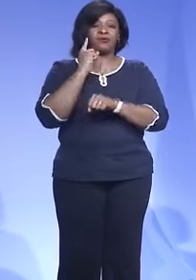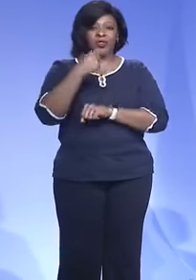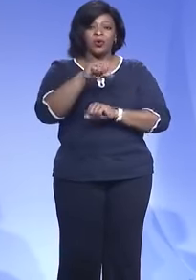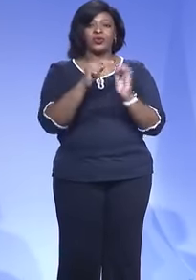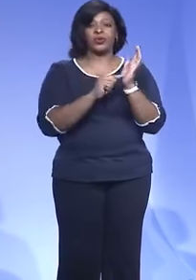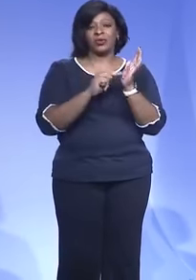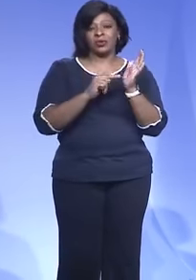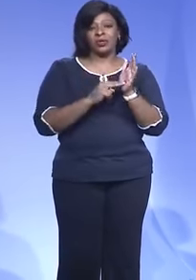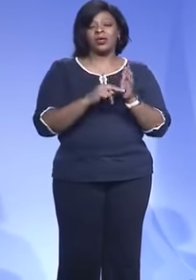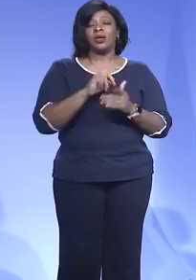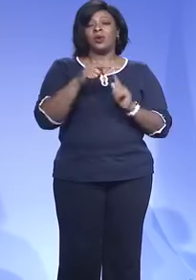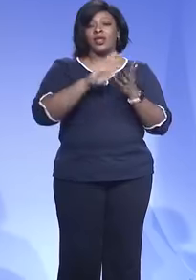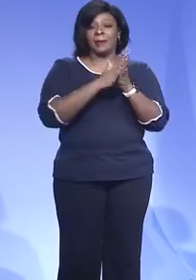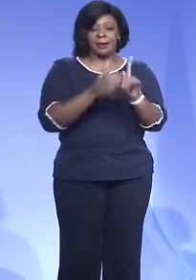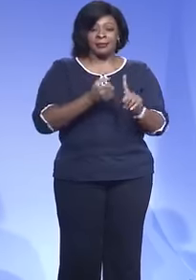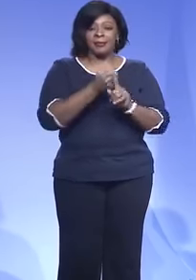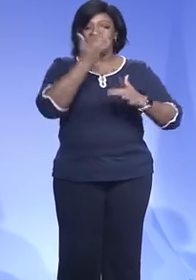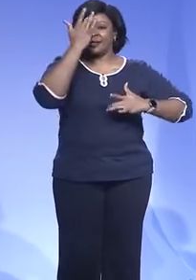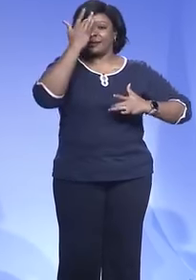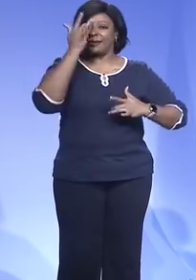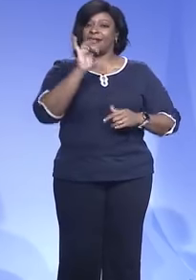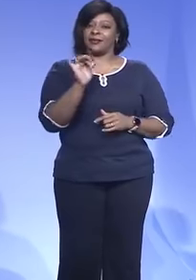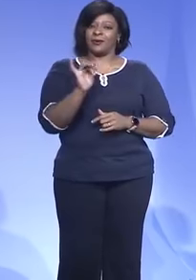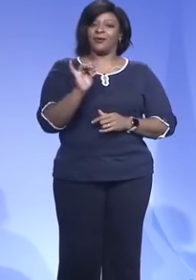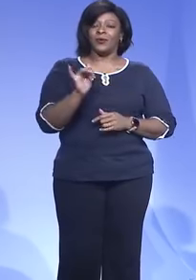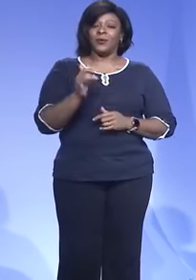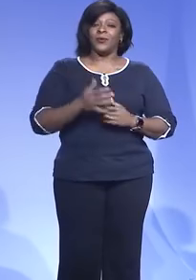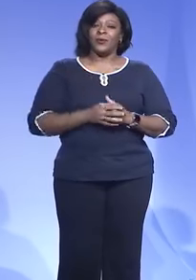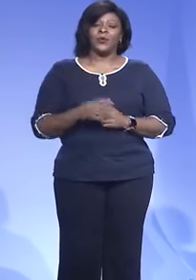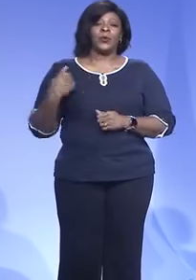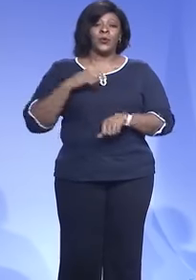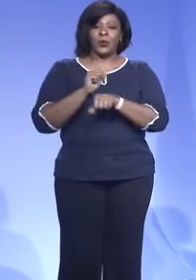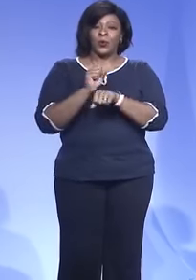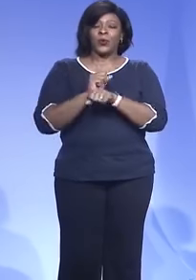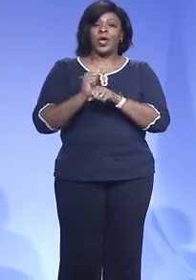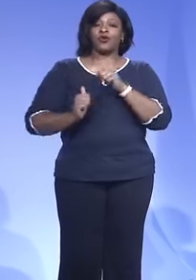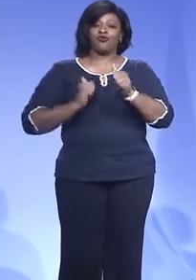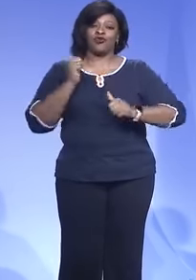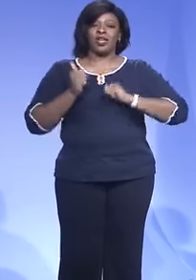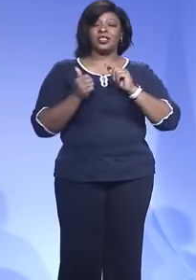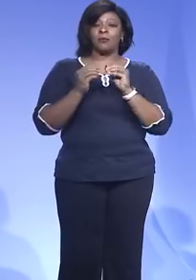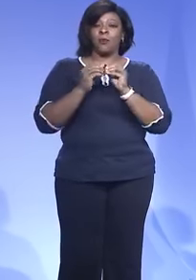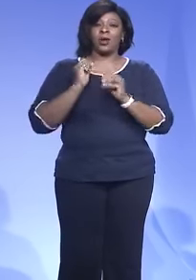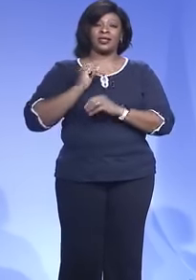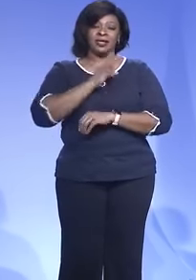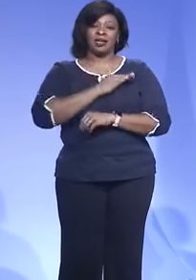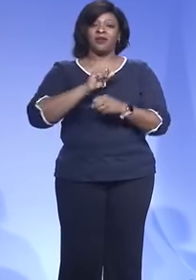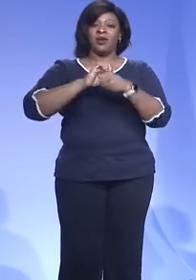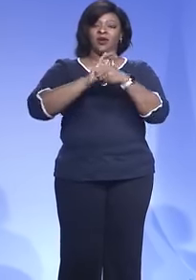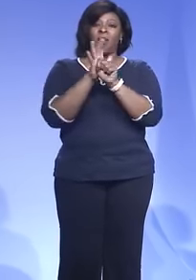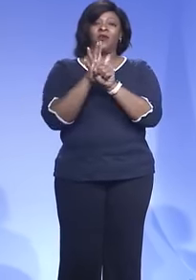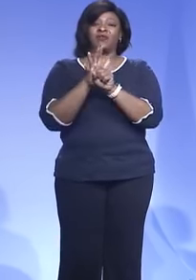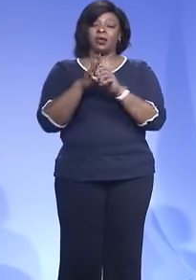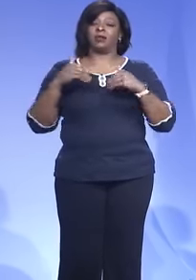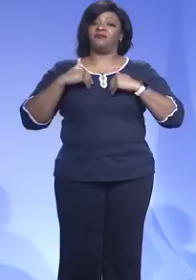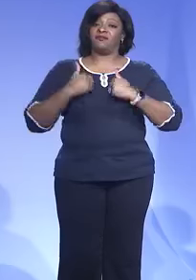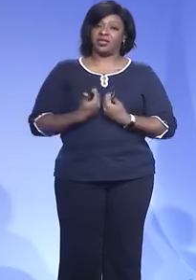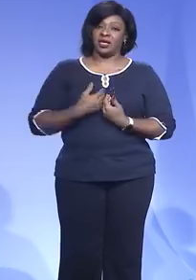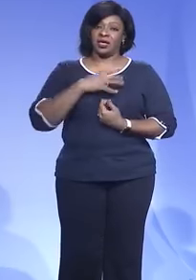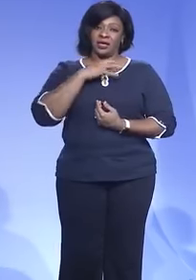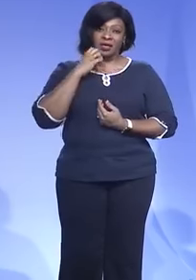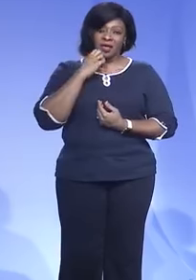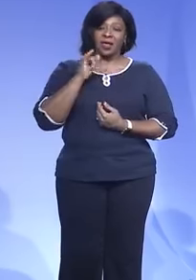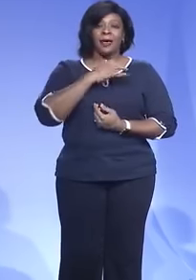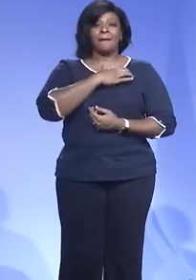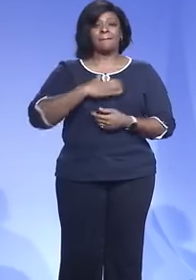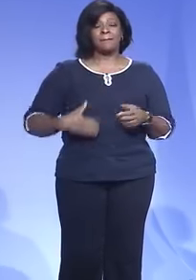and also as they become sick and ill at times. So we're working aggressively on staffing. COVID fatigue. It's, as